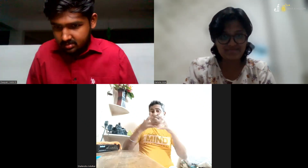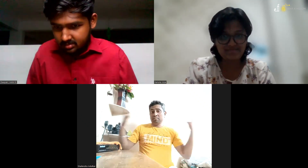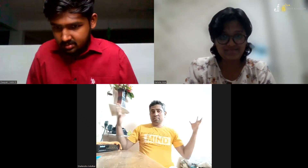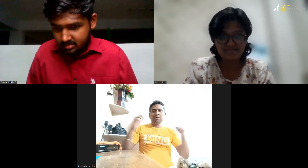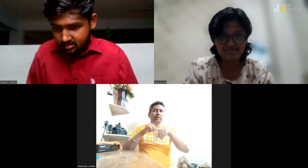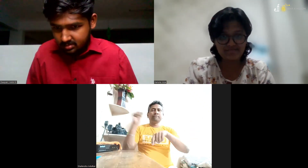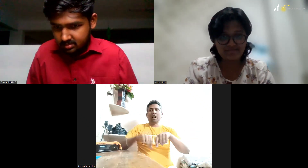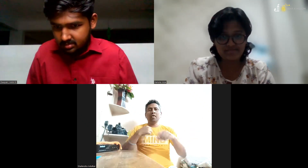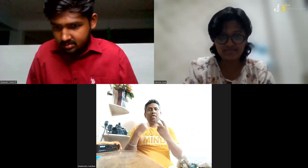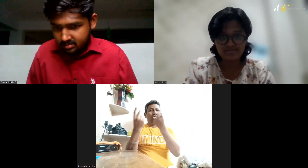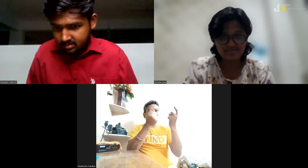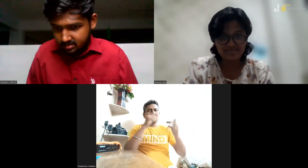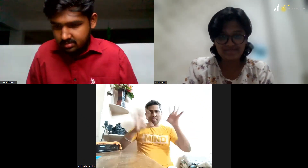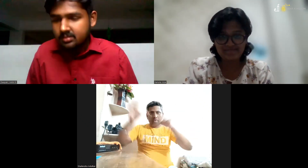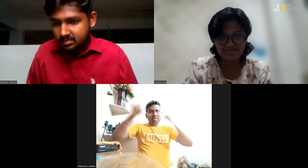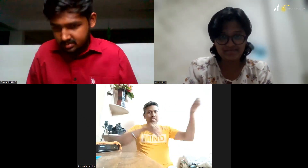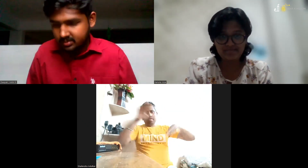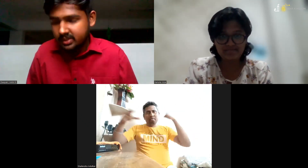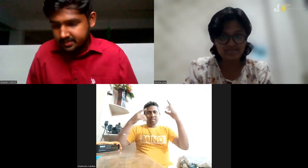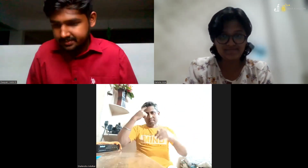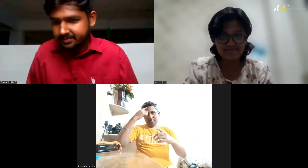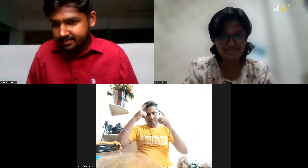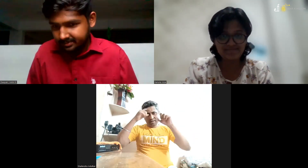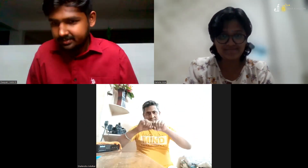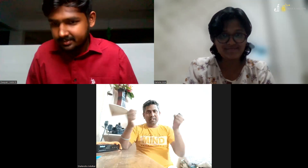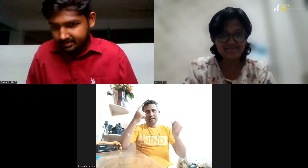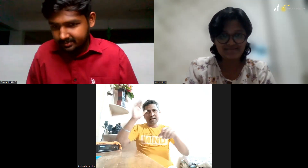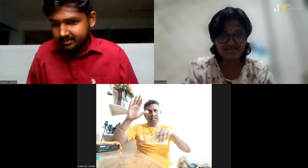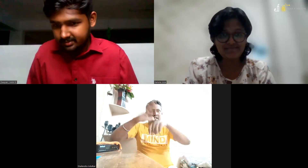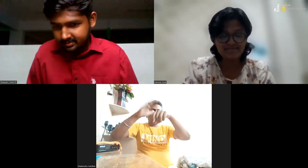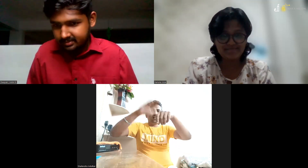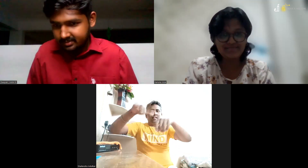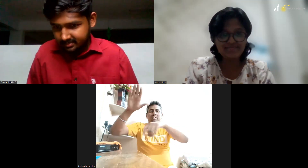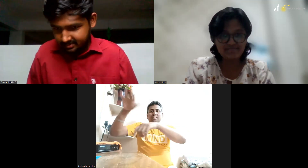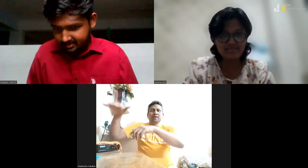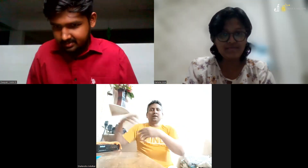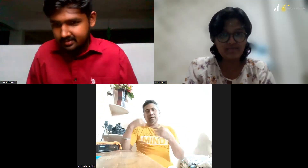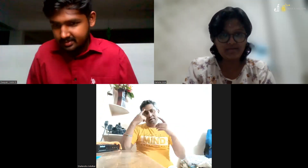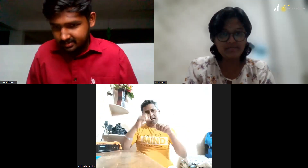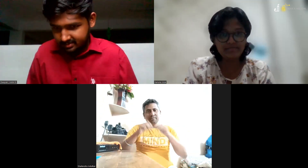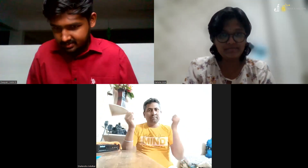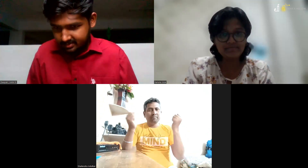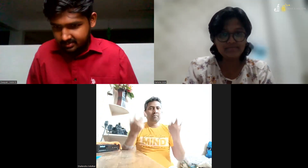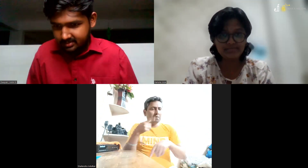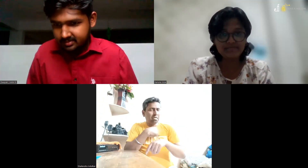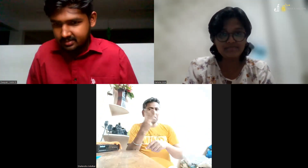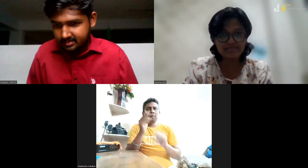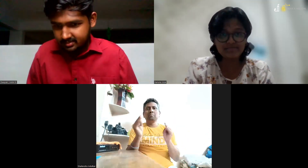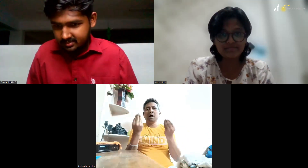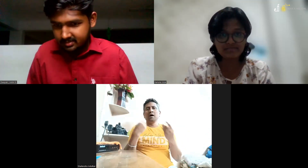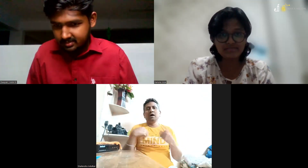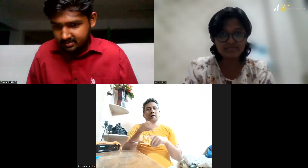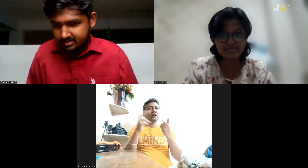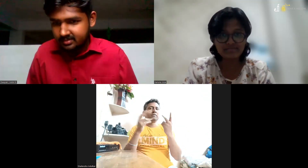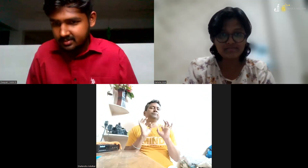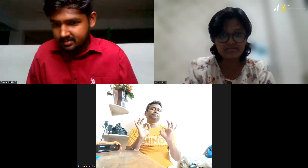then we were just three. And because everyone was just having that we are not available at